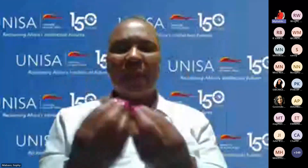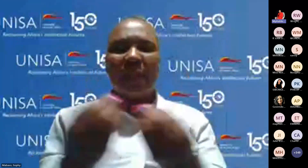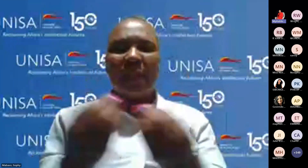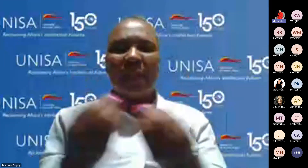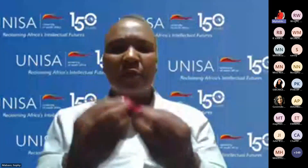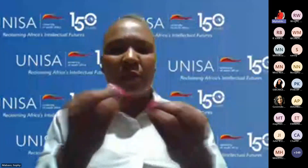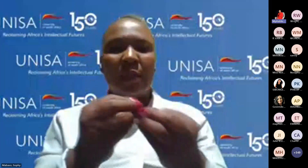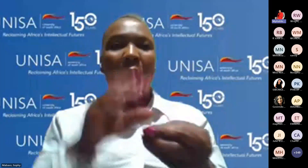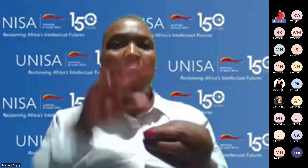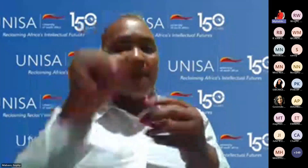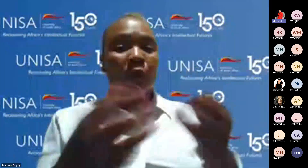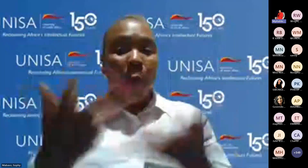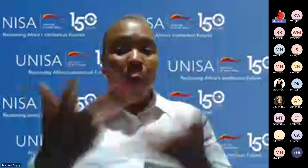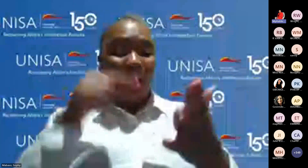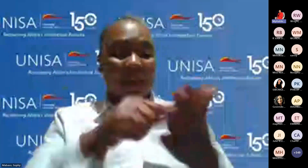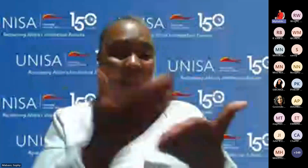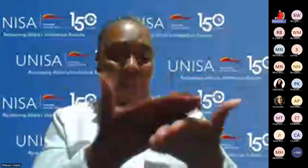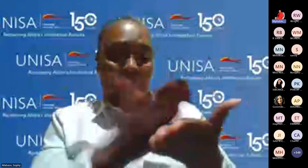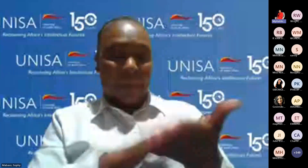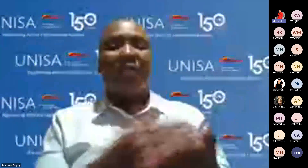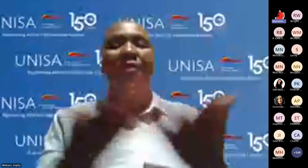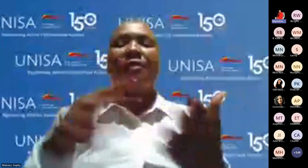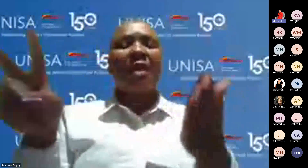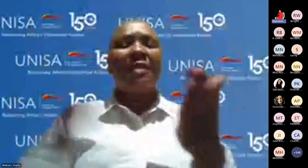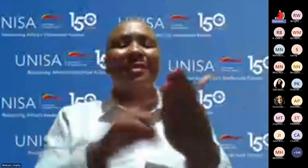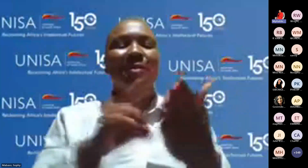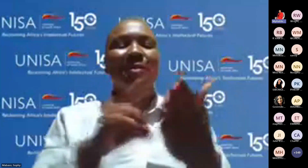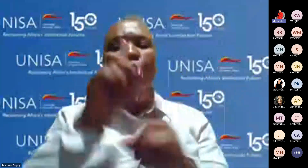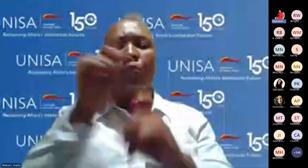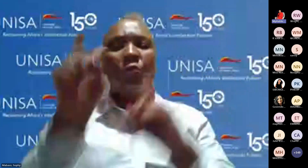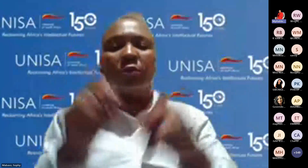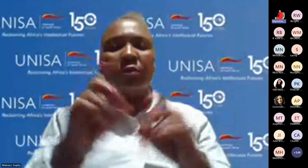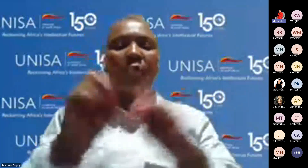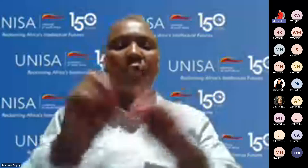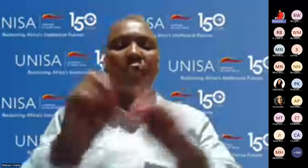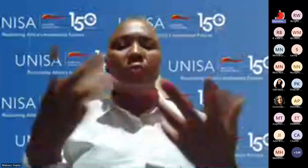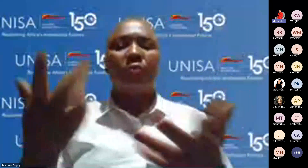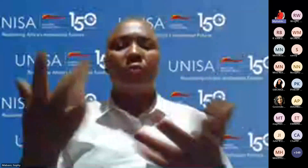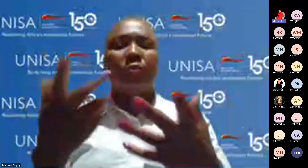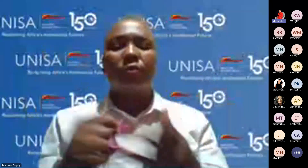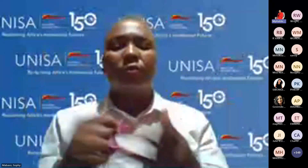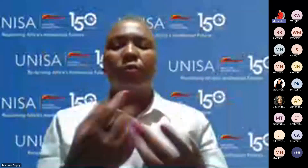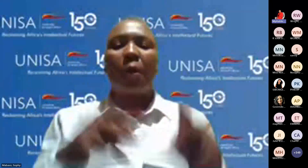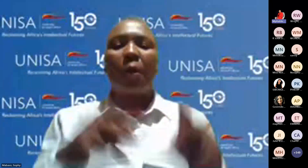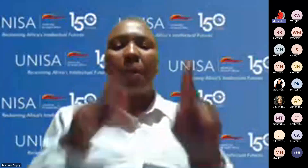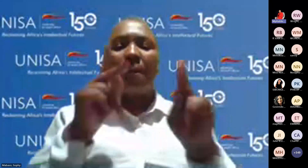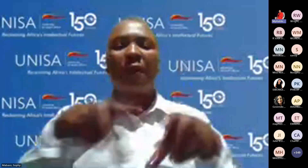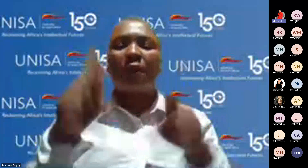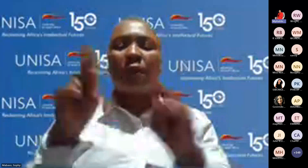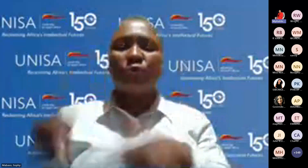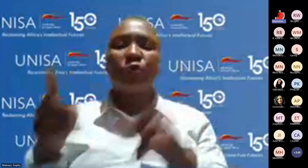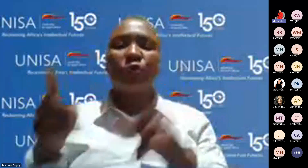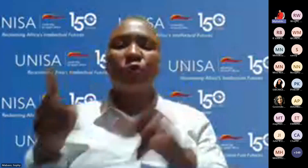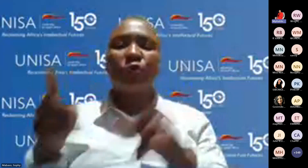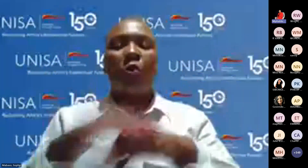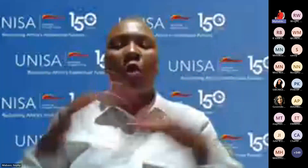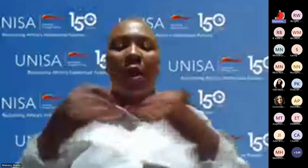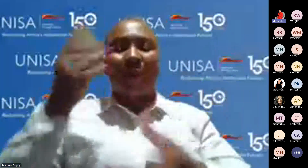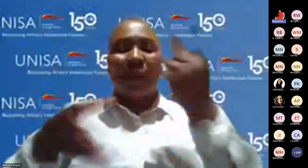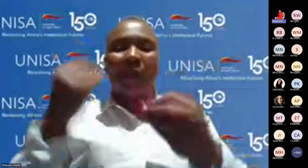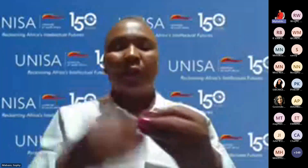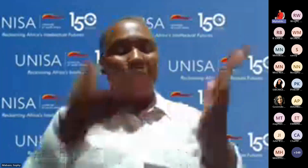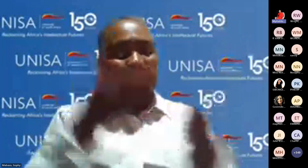to find that on this page. If I see a question that talks about principles of online learning, they are on